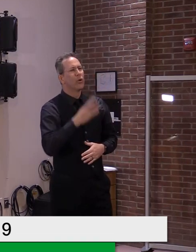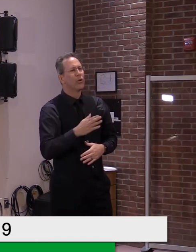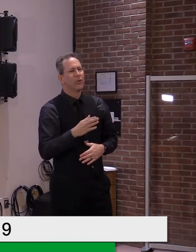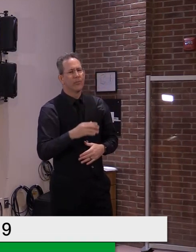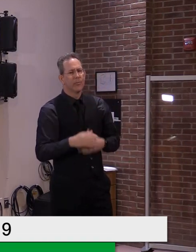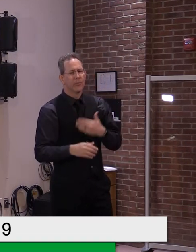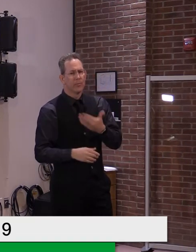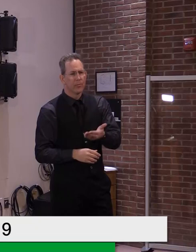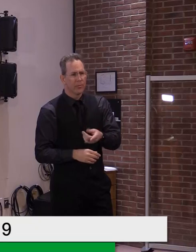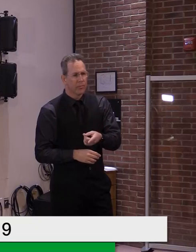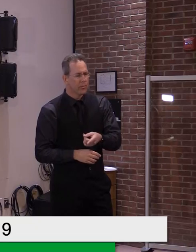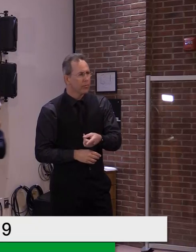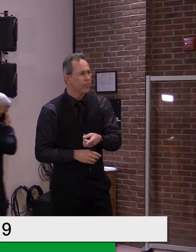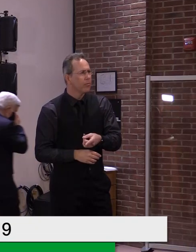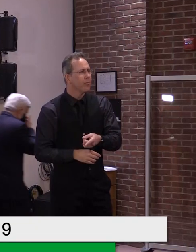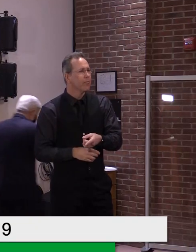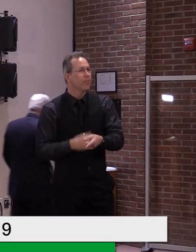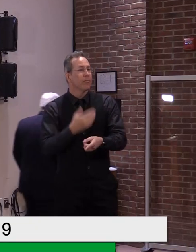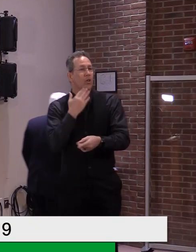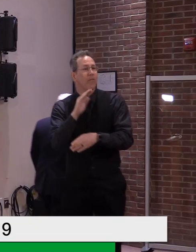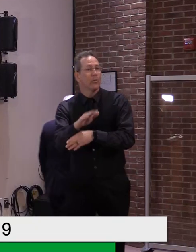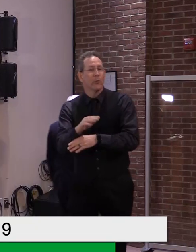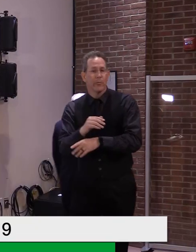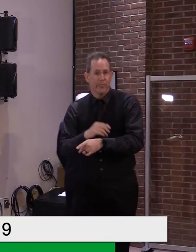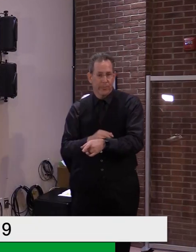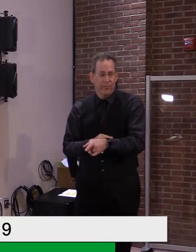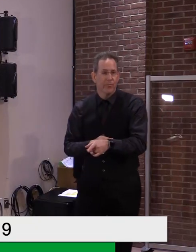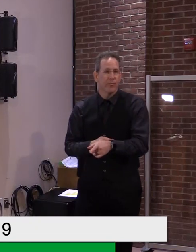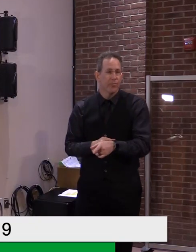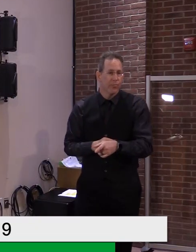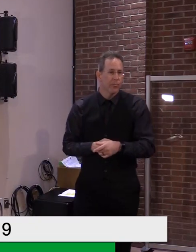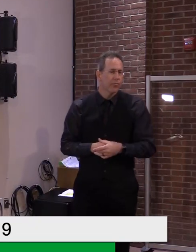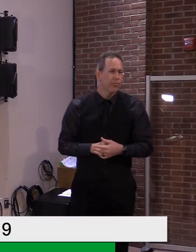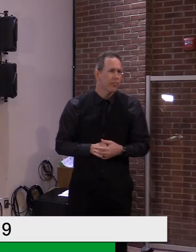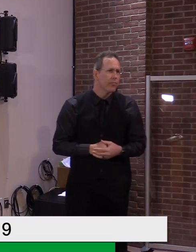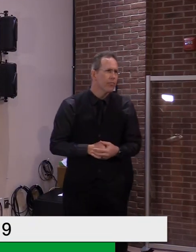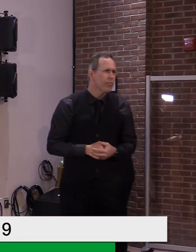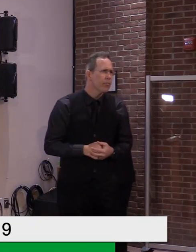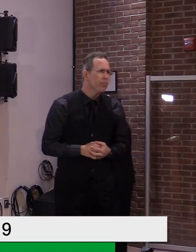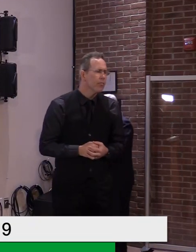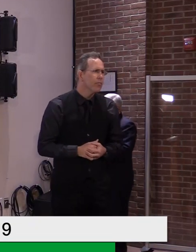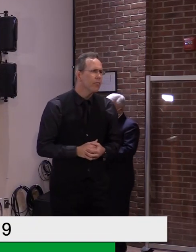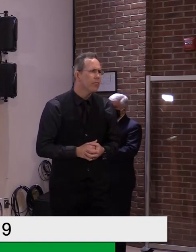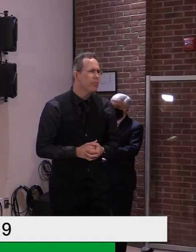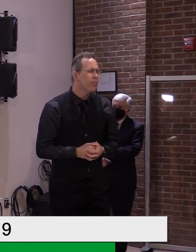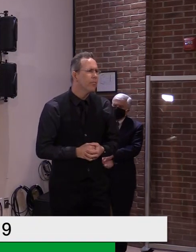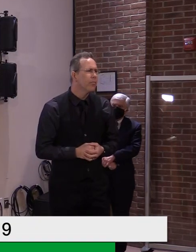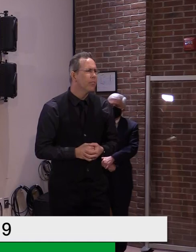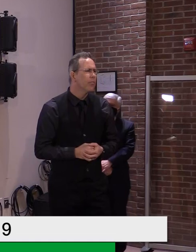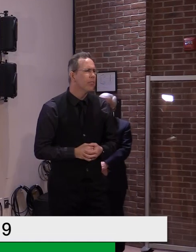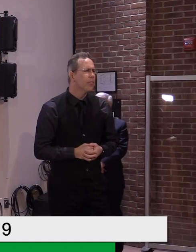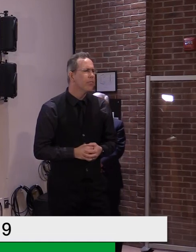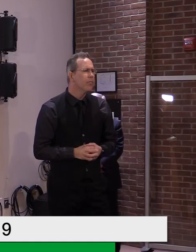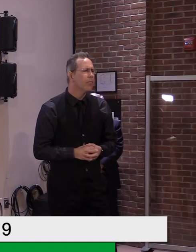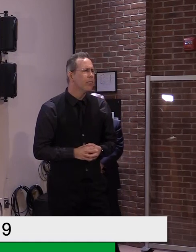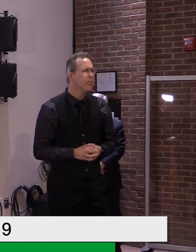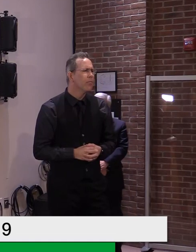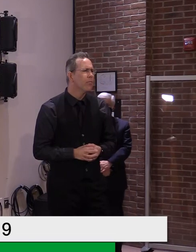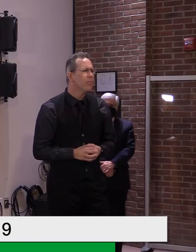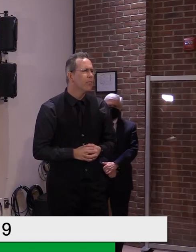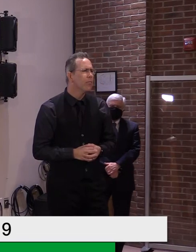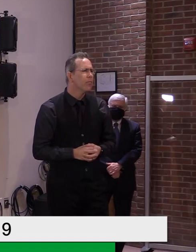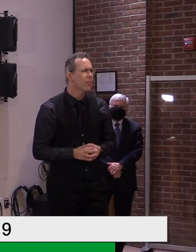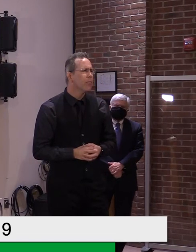Good afternoon. We've heard from readers seeking clarification on children having to quarantine after traveling with their vaccinated parents. some states